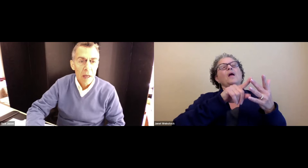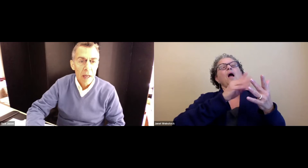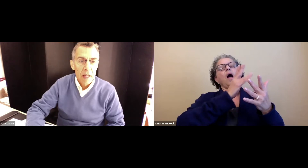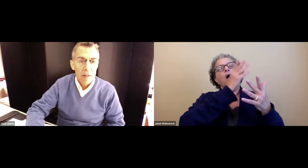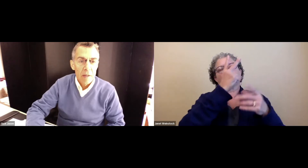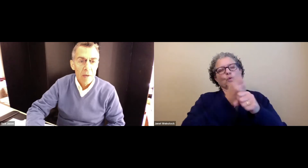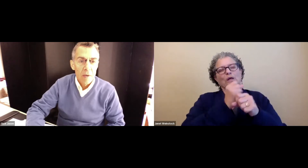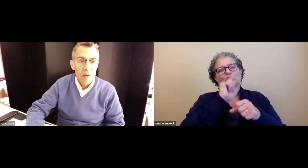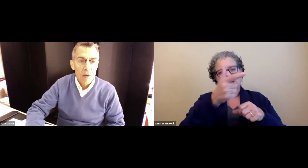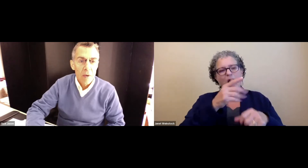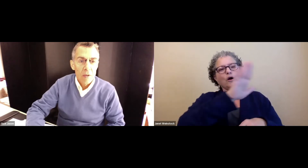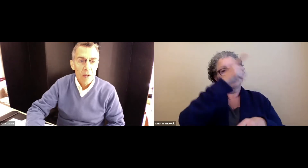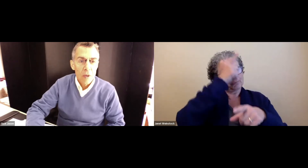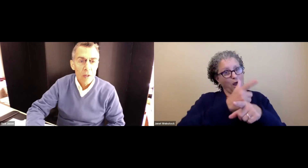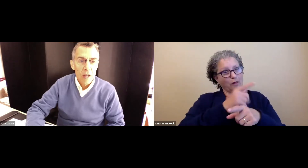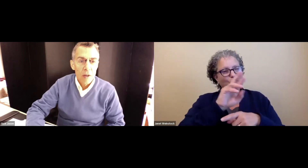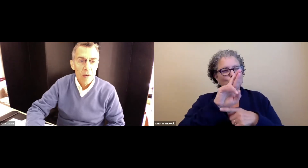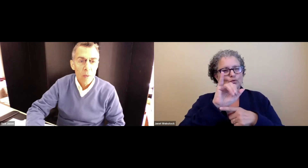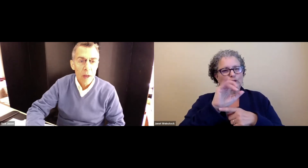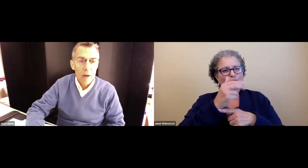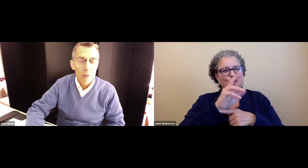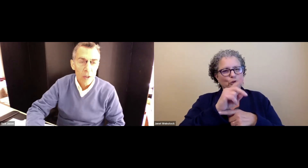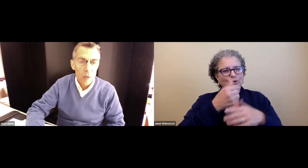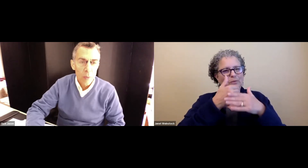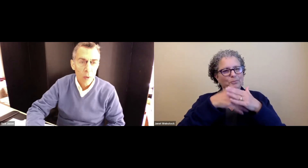And 2 years later, when Richard was born,